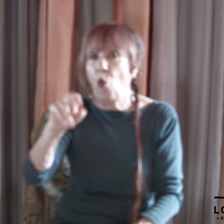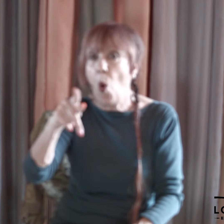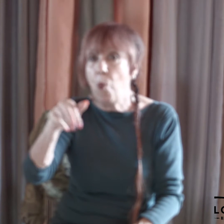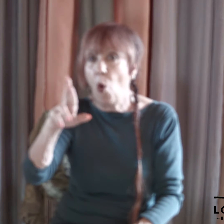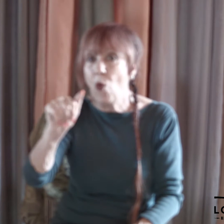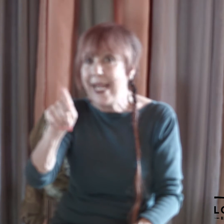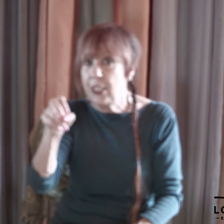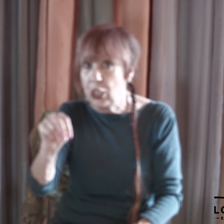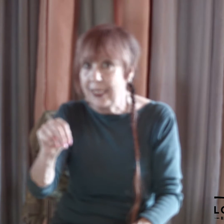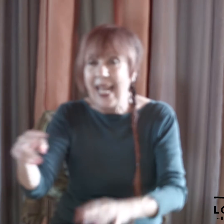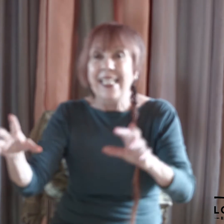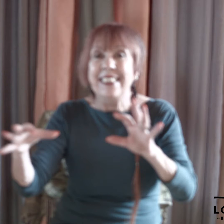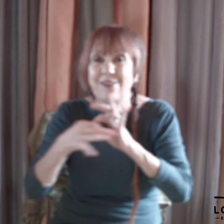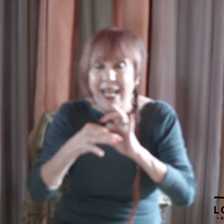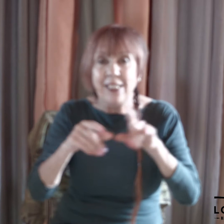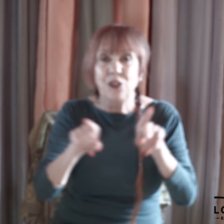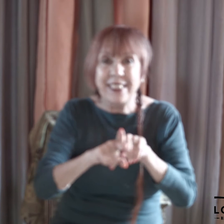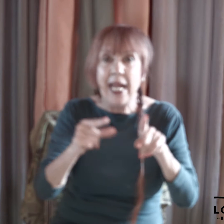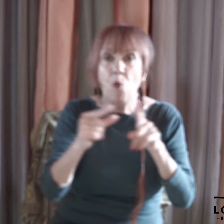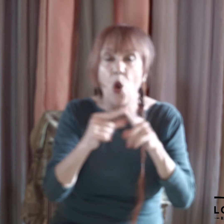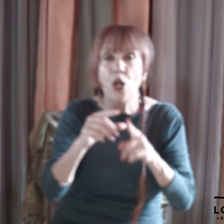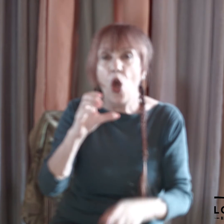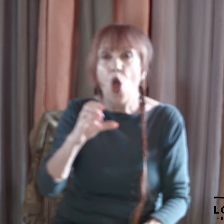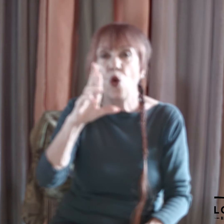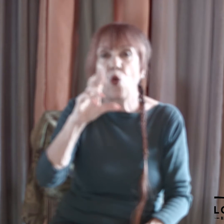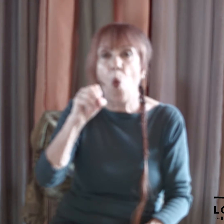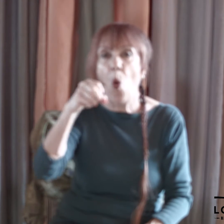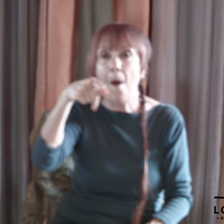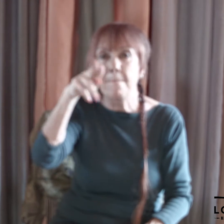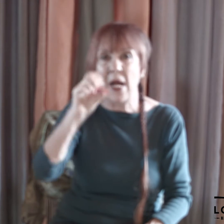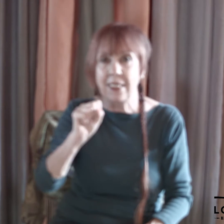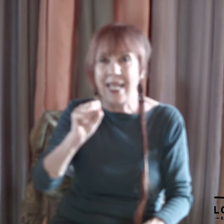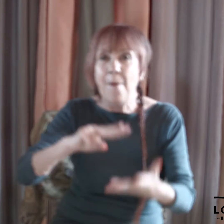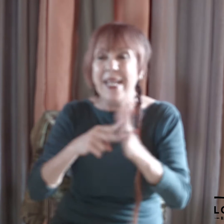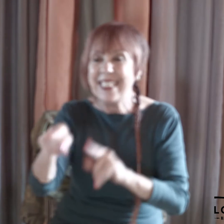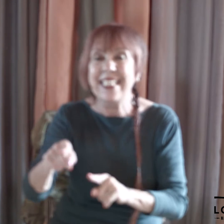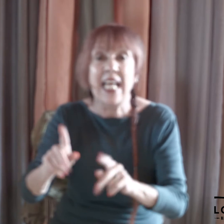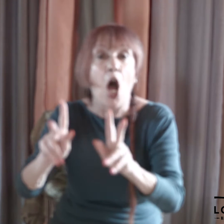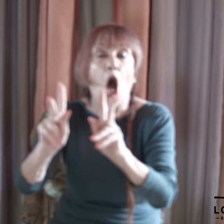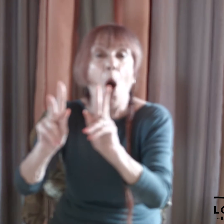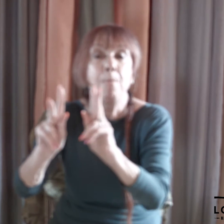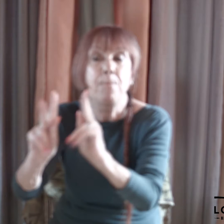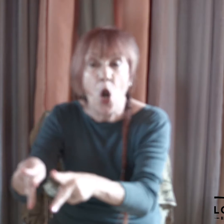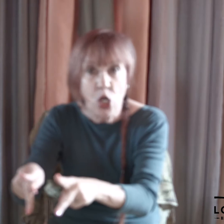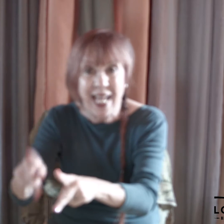word corpus, means that it is a form of person that can be sued instead of the people that